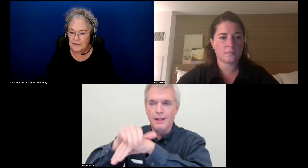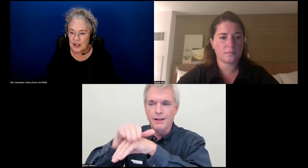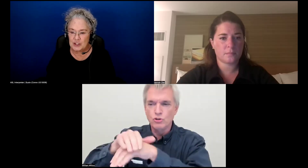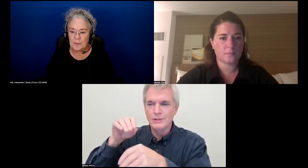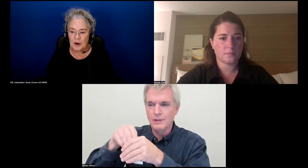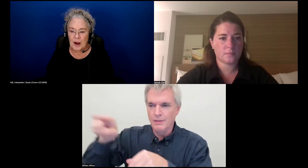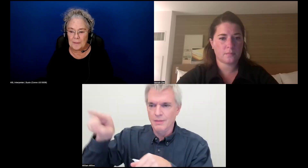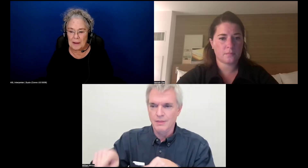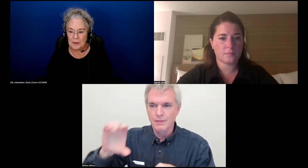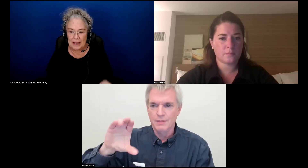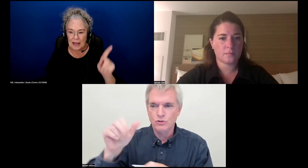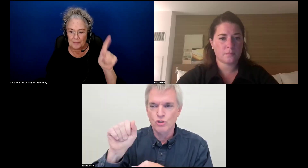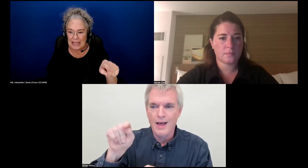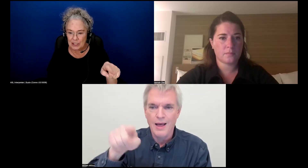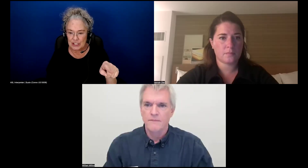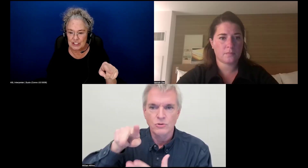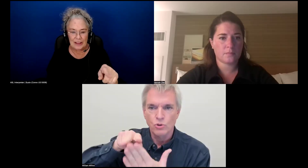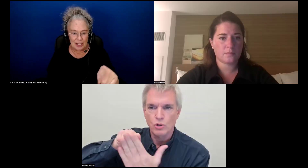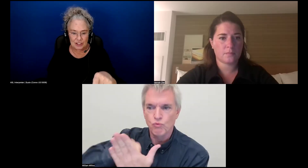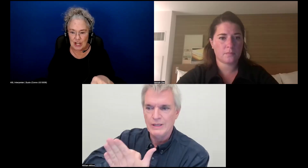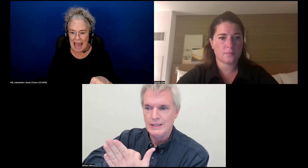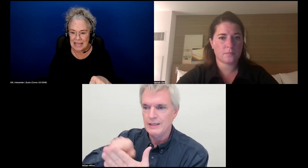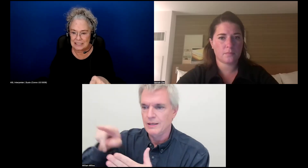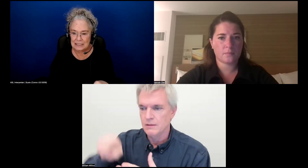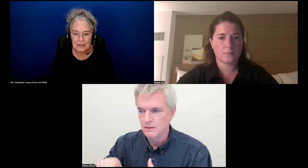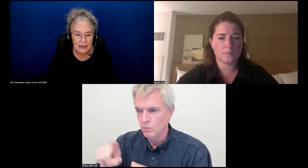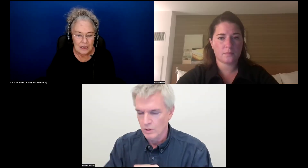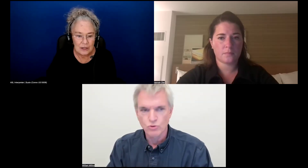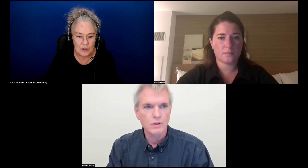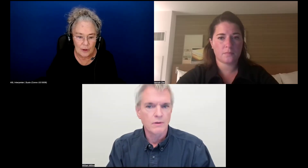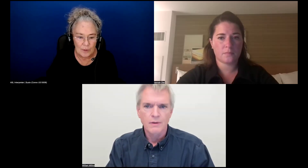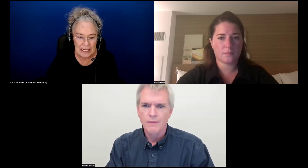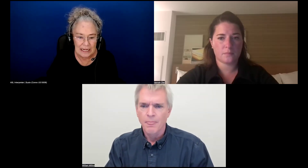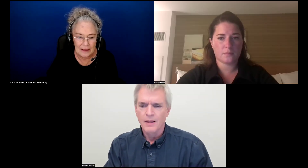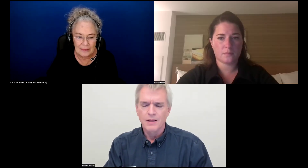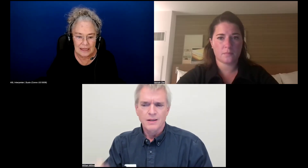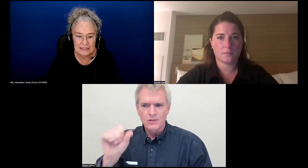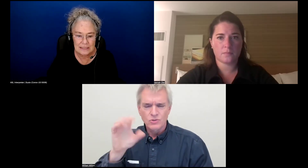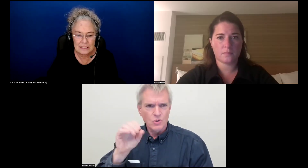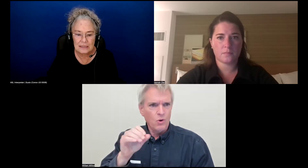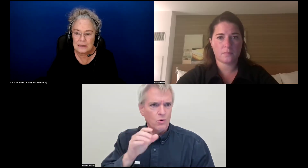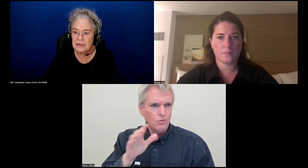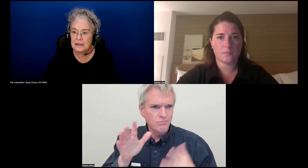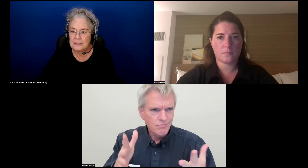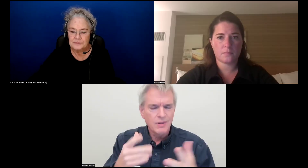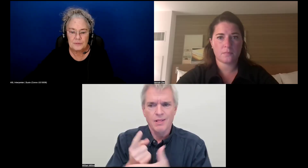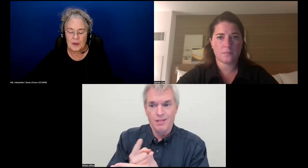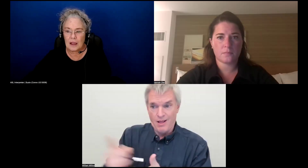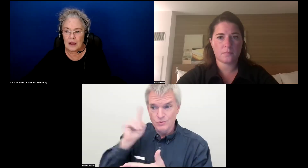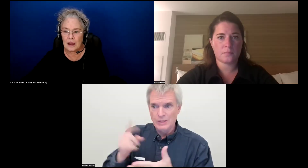Okay, for the interpreter, I'm putting English in the chat. You can read this.